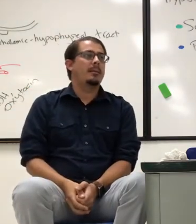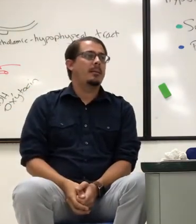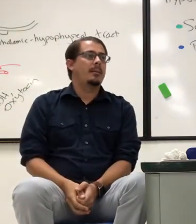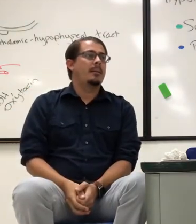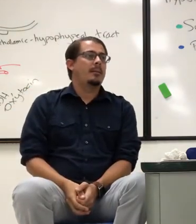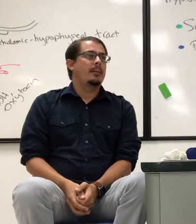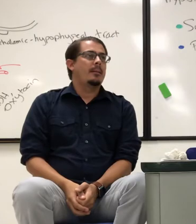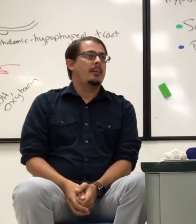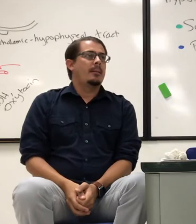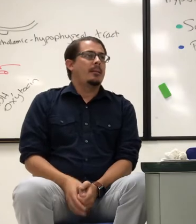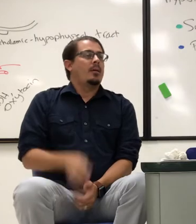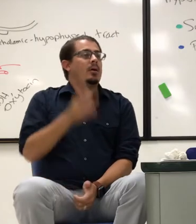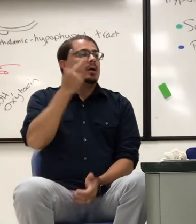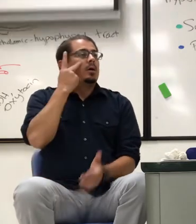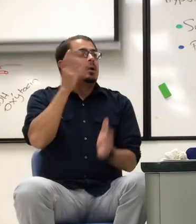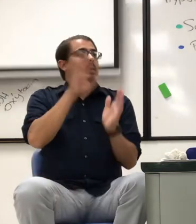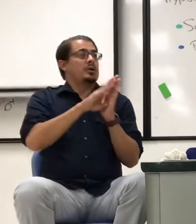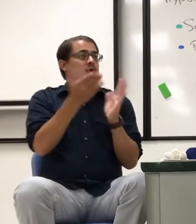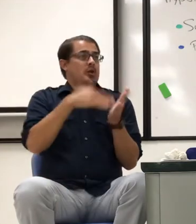Okay. Let's look at the picture again.